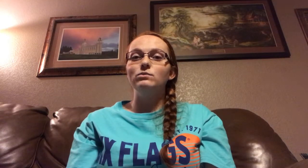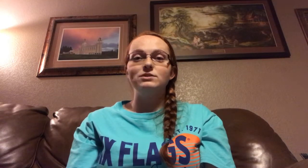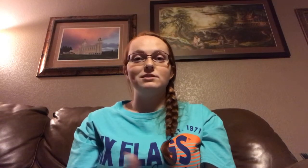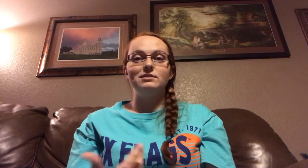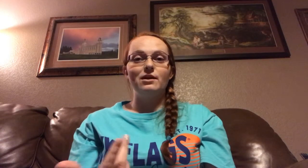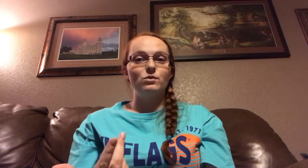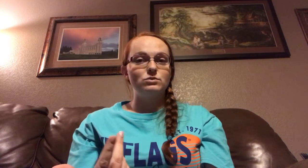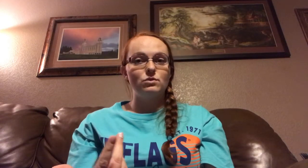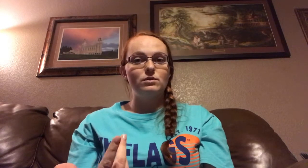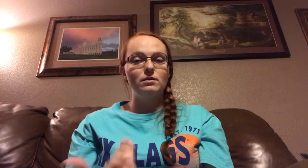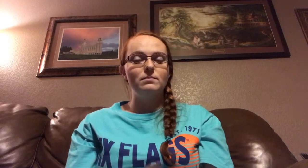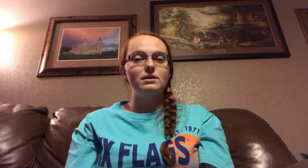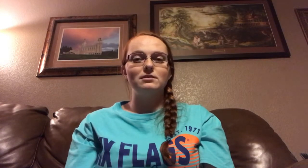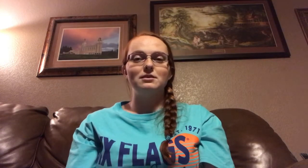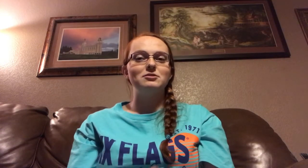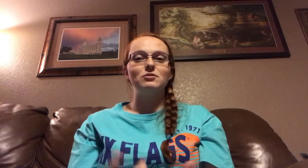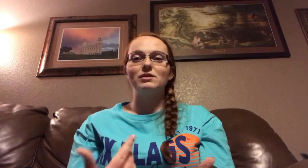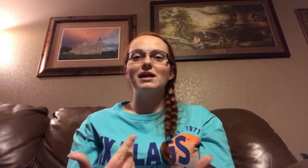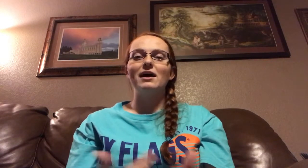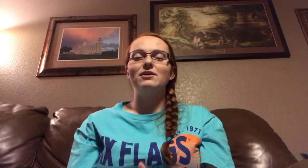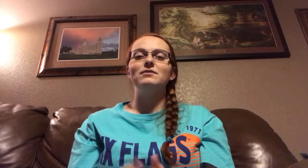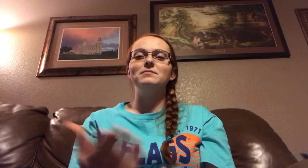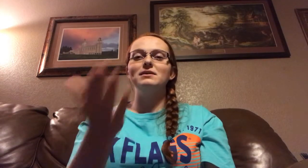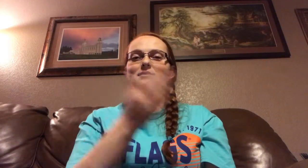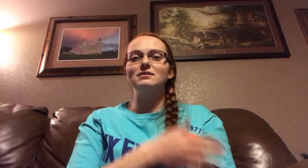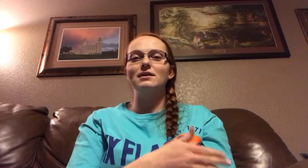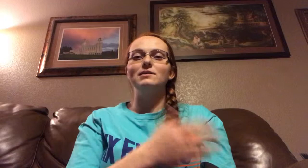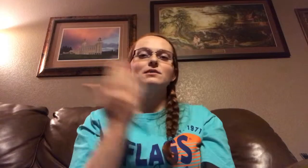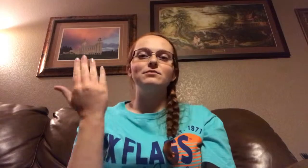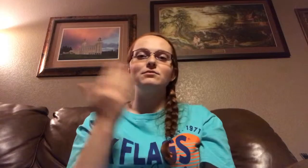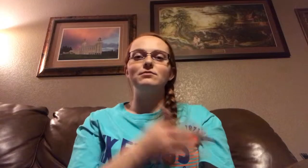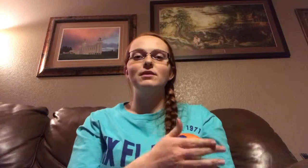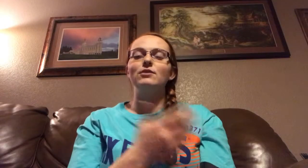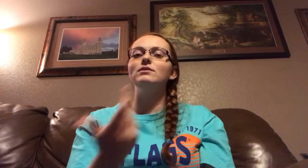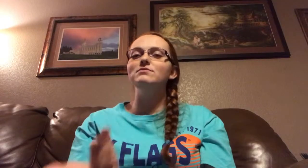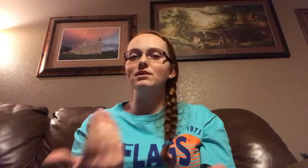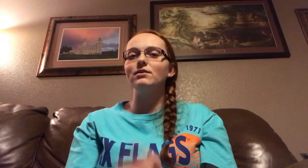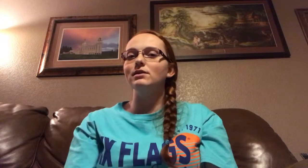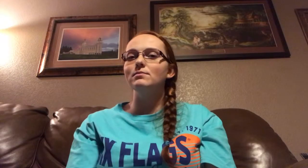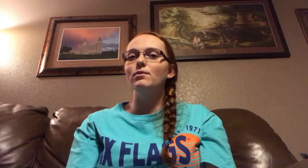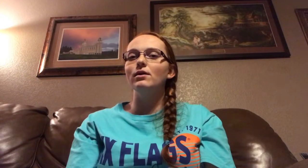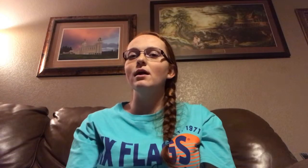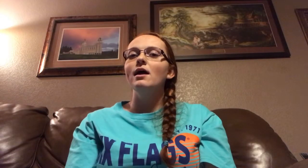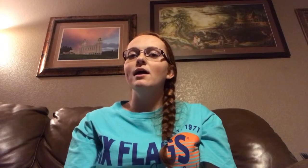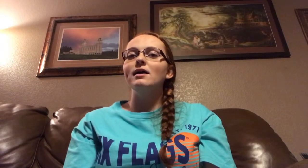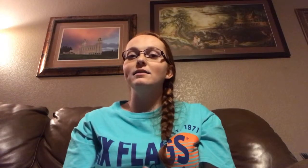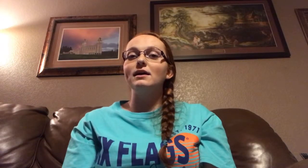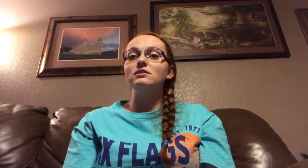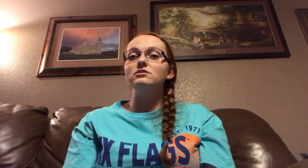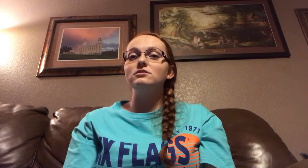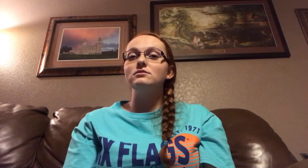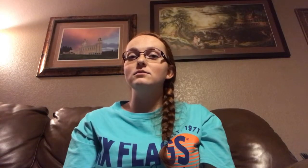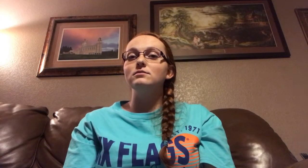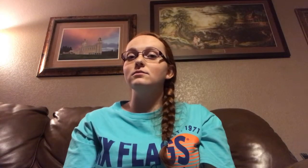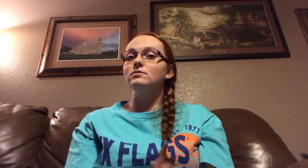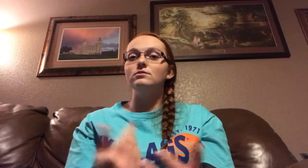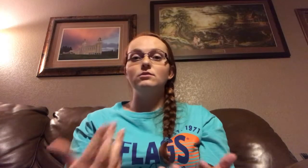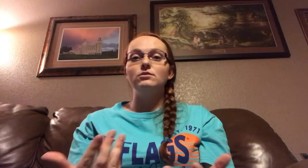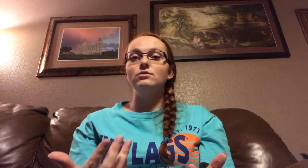which is in Arizona, because that's not really accurate, because I don't live there anymore, unless you